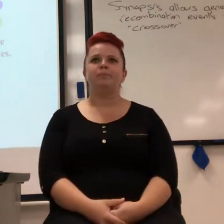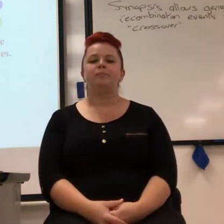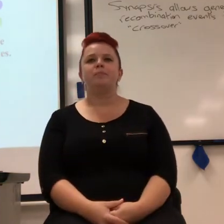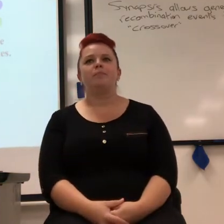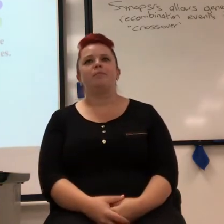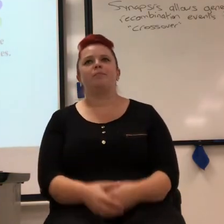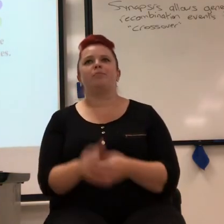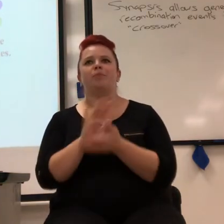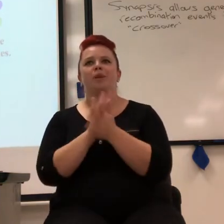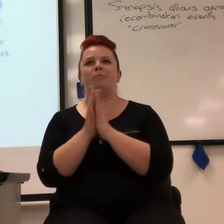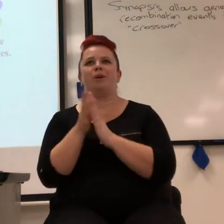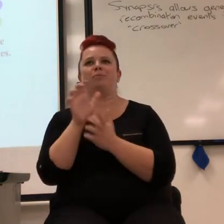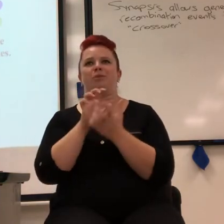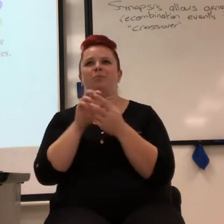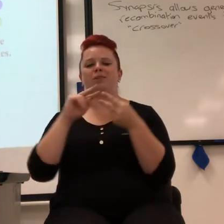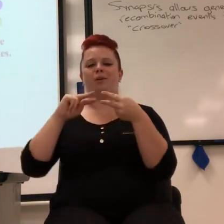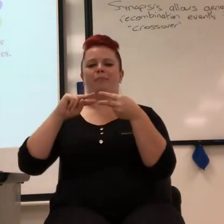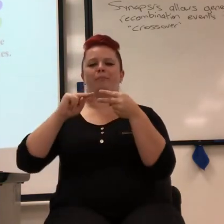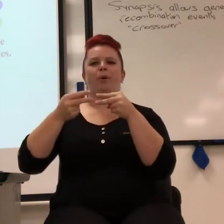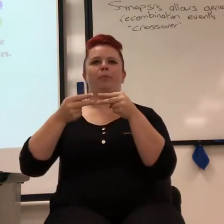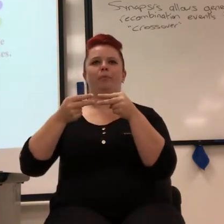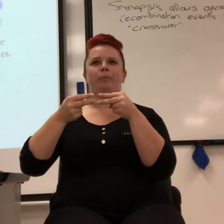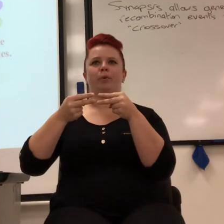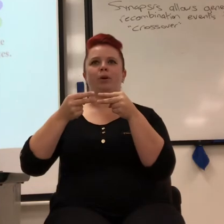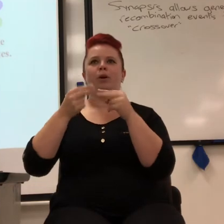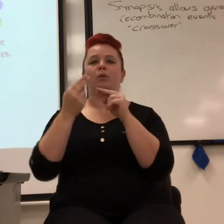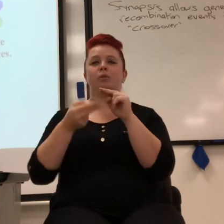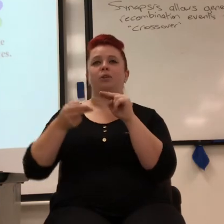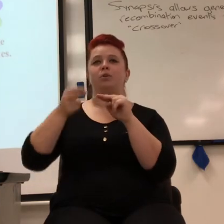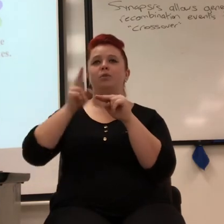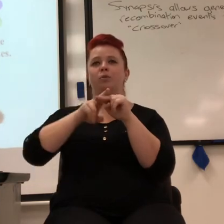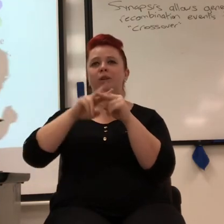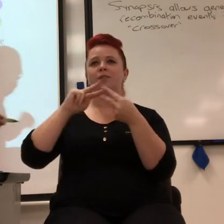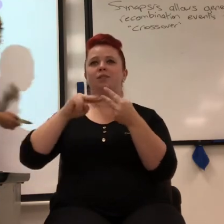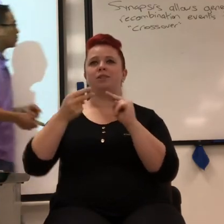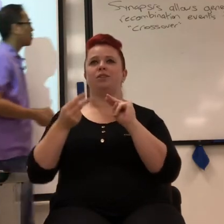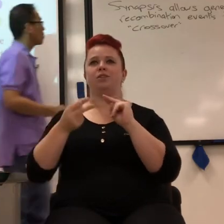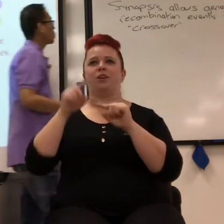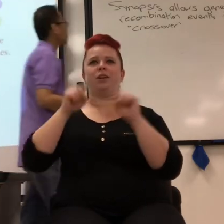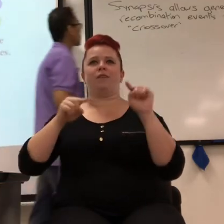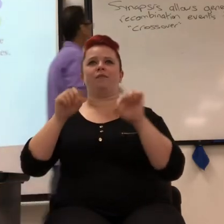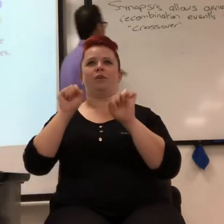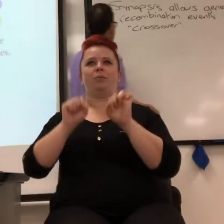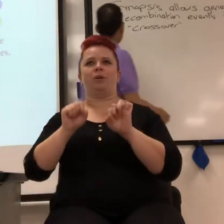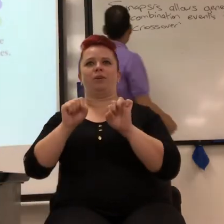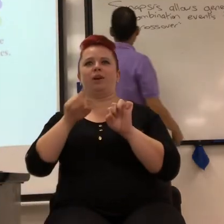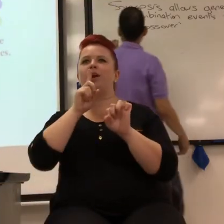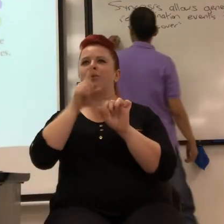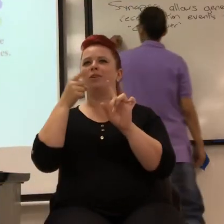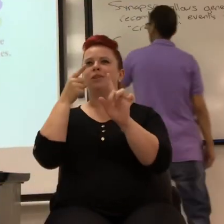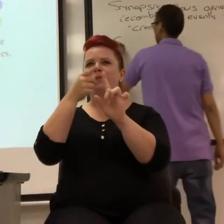it gets mixed up like this. And this increases the genetic variability. And that's really the goal.